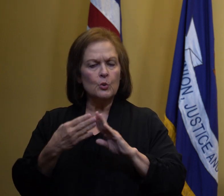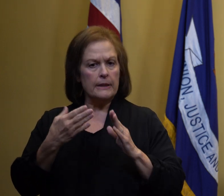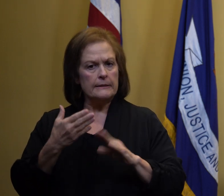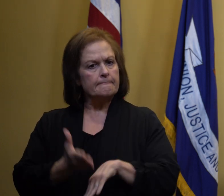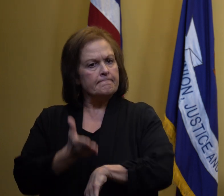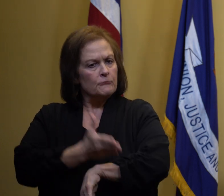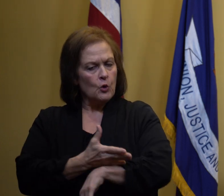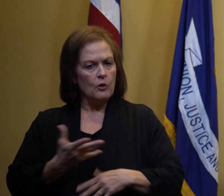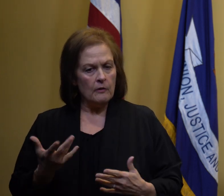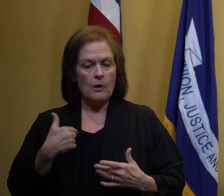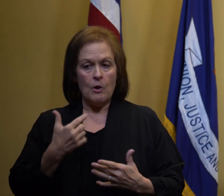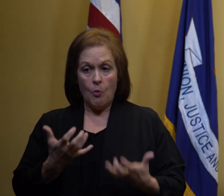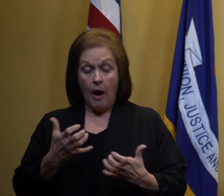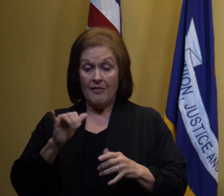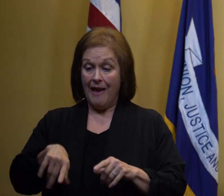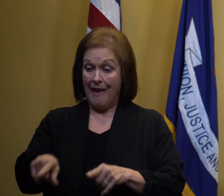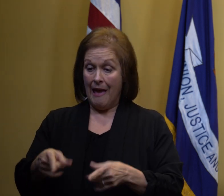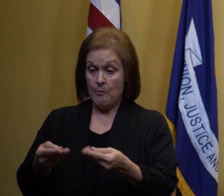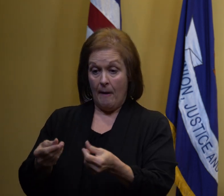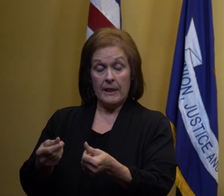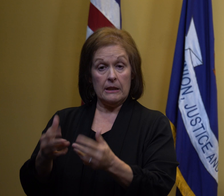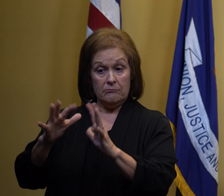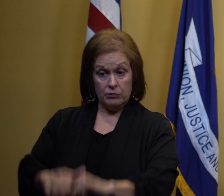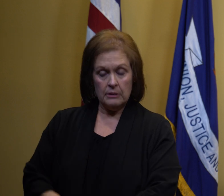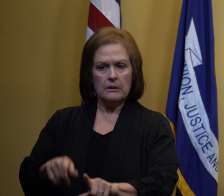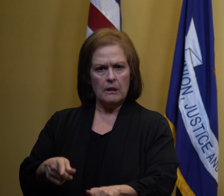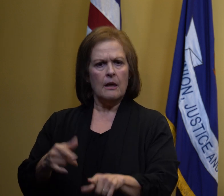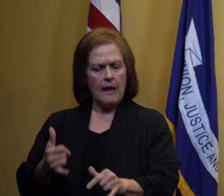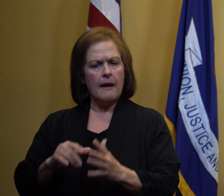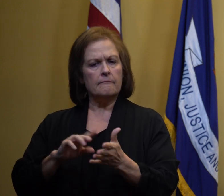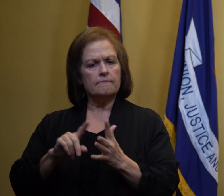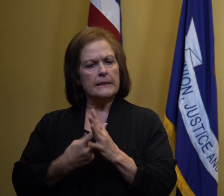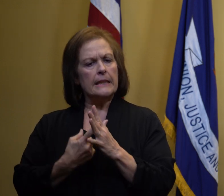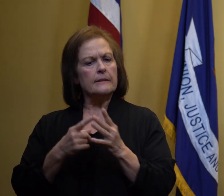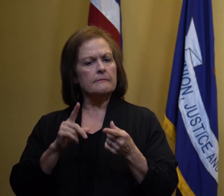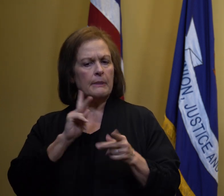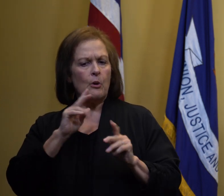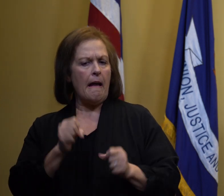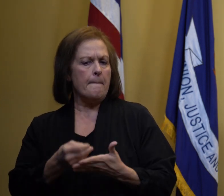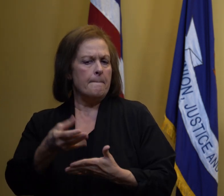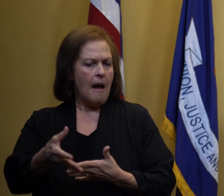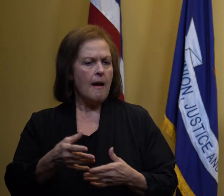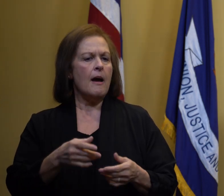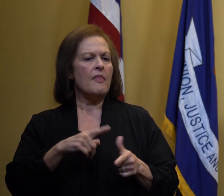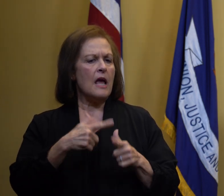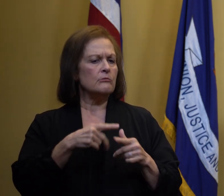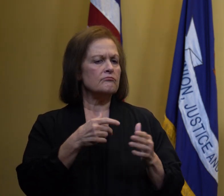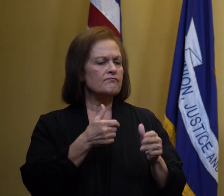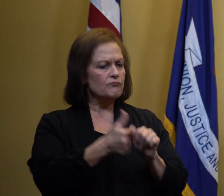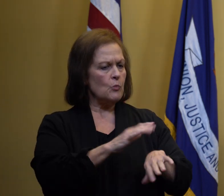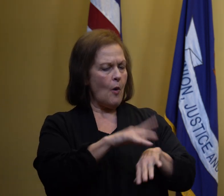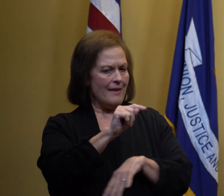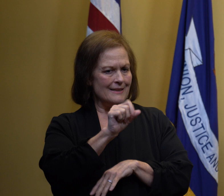properties back on the tax rolls. That's by bringing them back into commerce. This has all been aided by a $10 million boost in